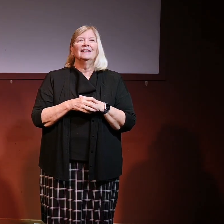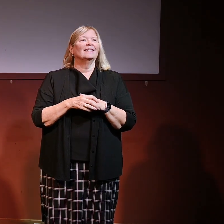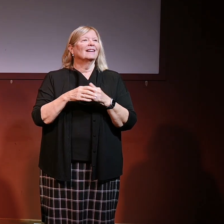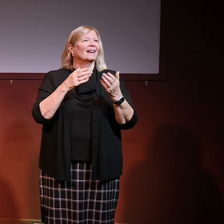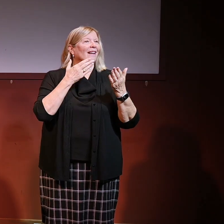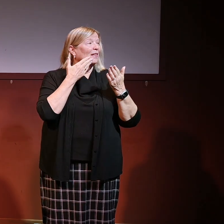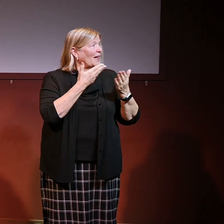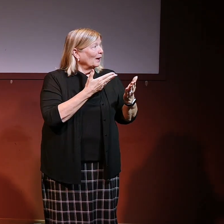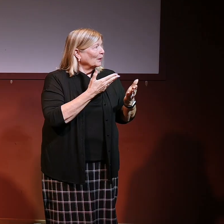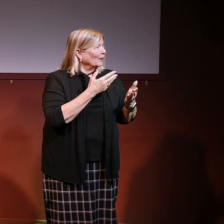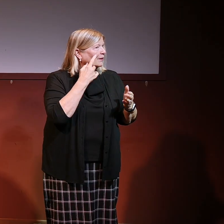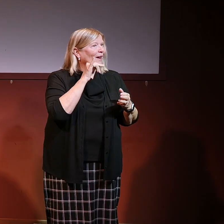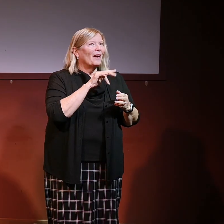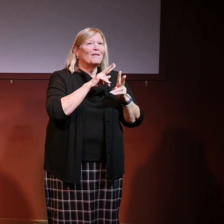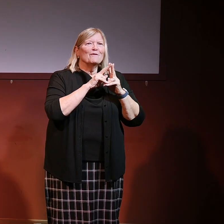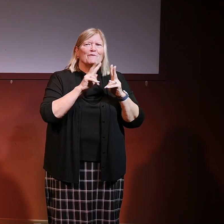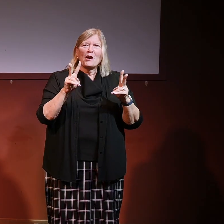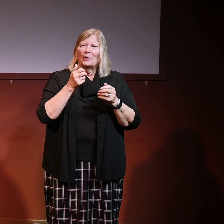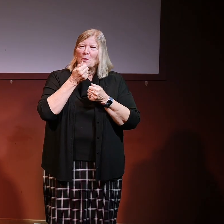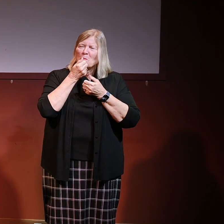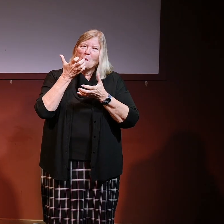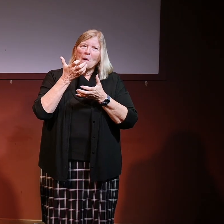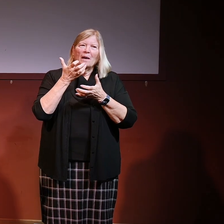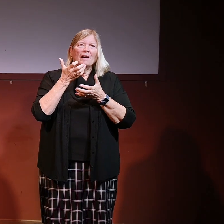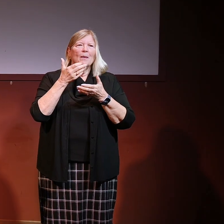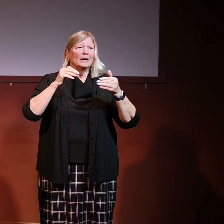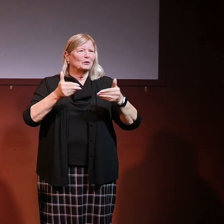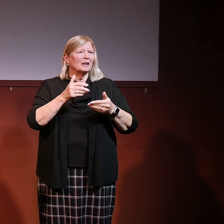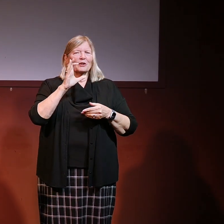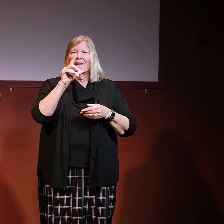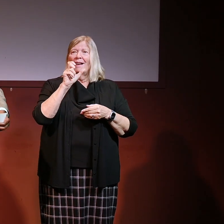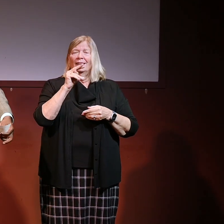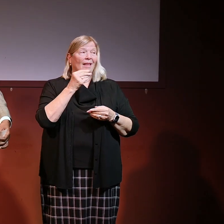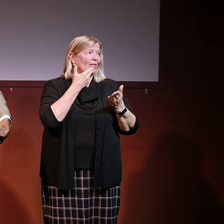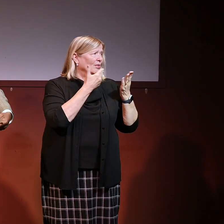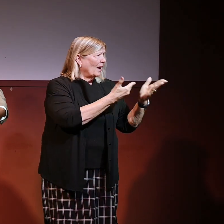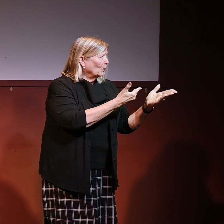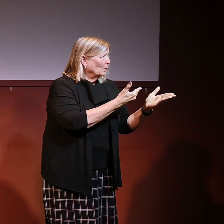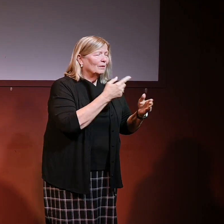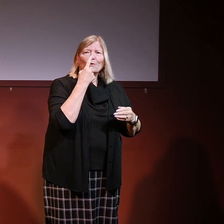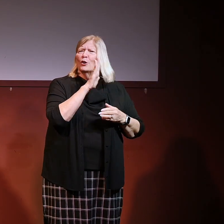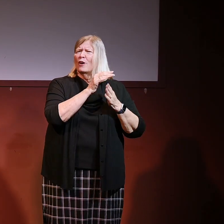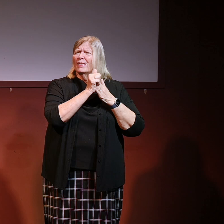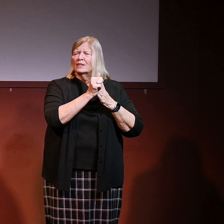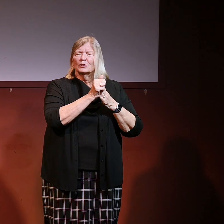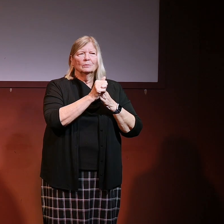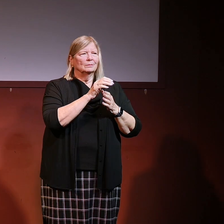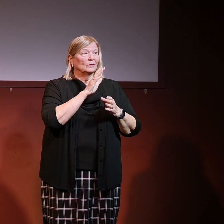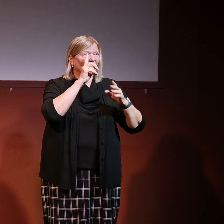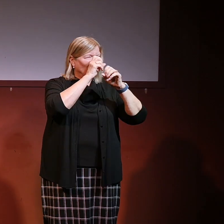Thank you for that very warm introduction, Colleen, and thank you for your leadership, your